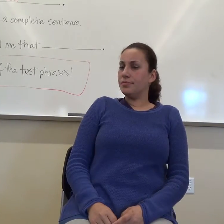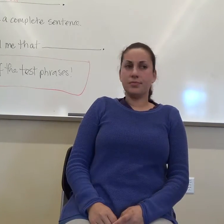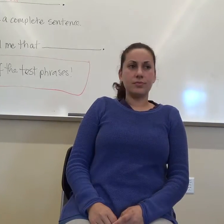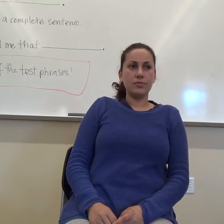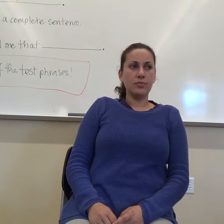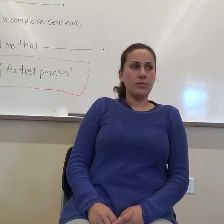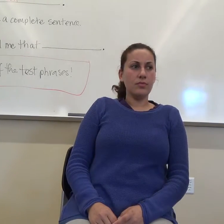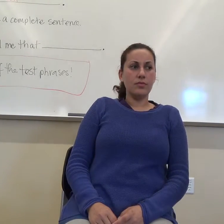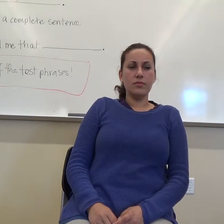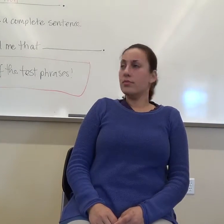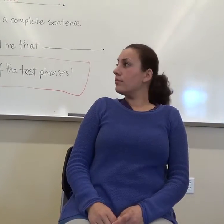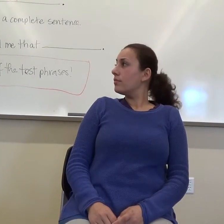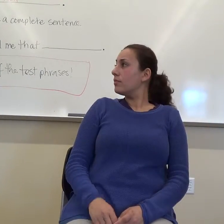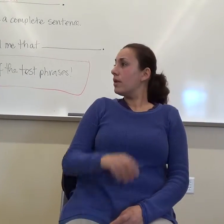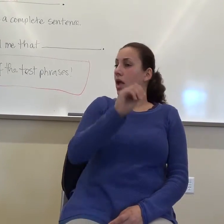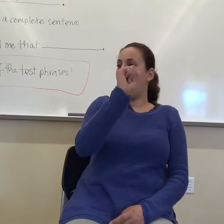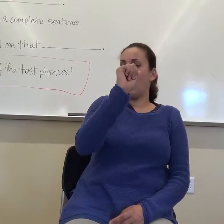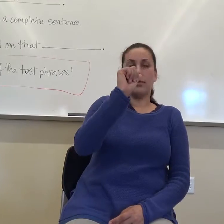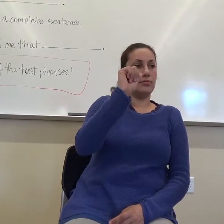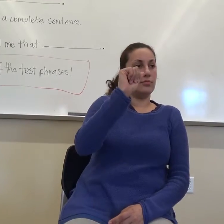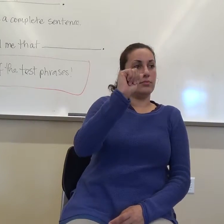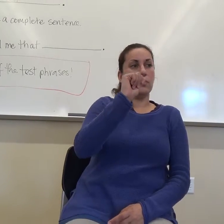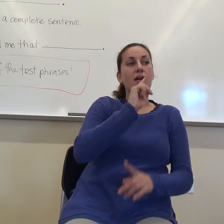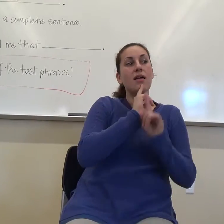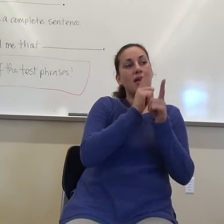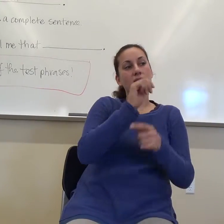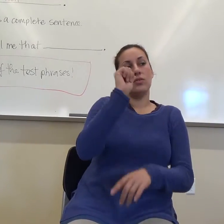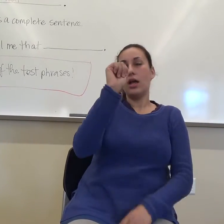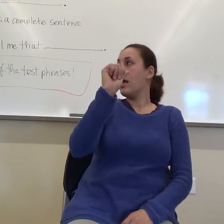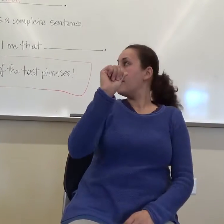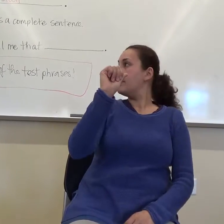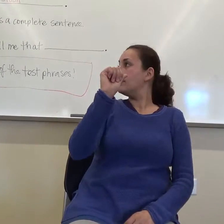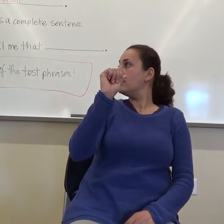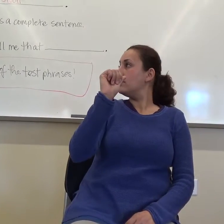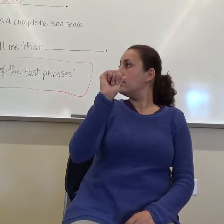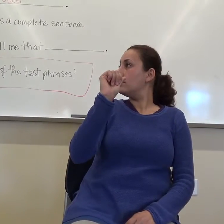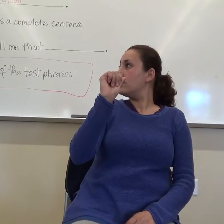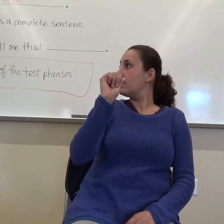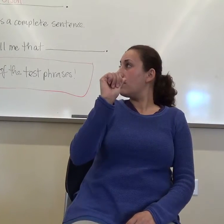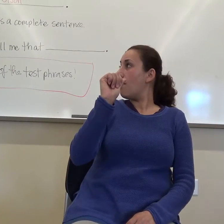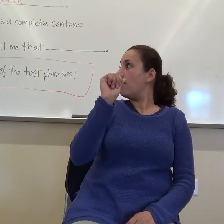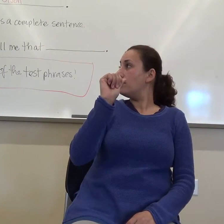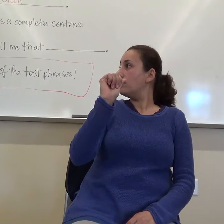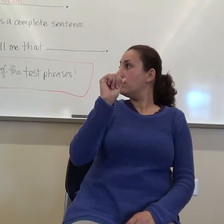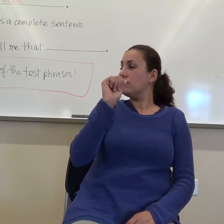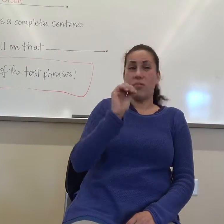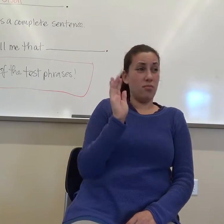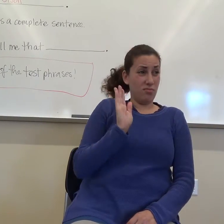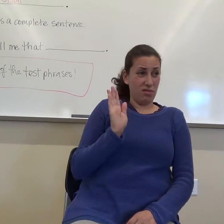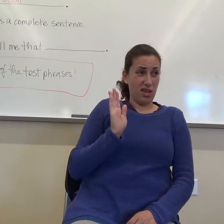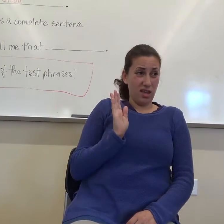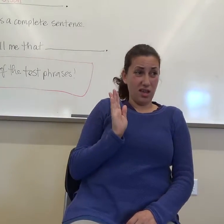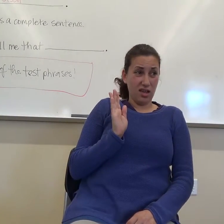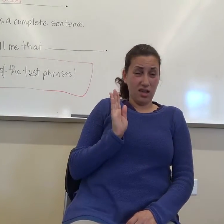yeah. This looks good. What about B? Anybody pick